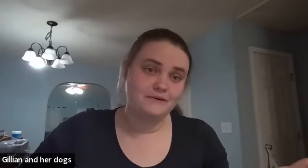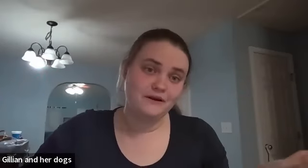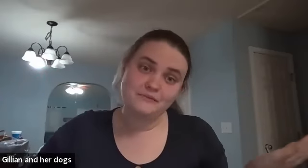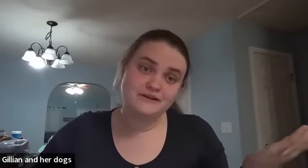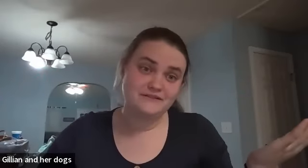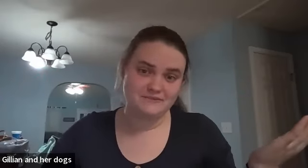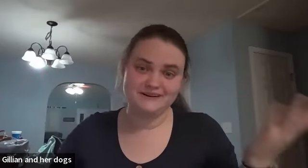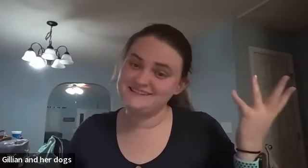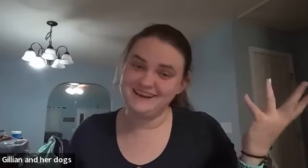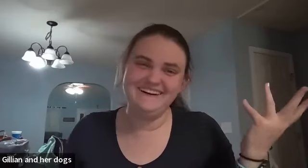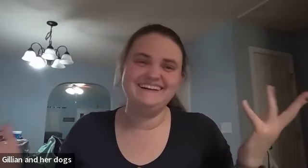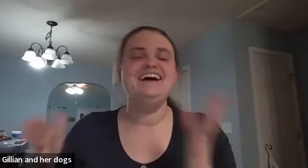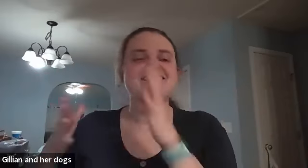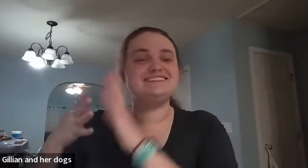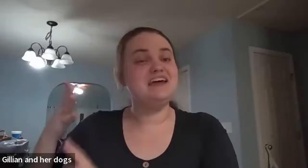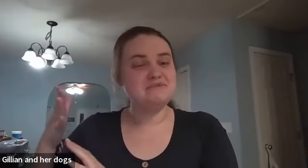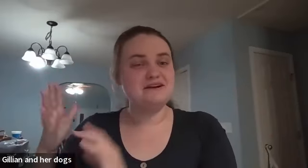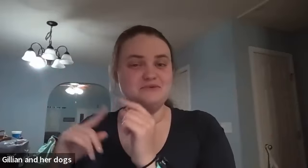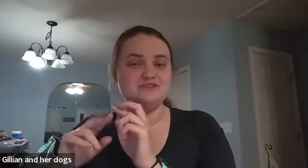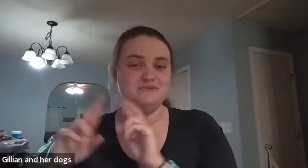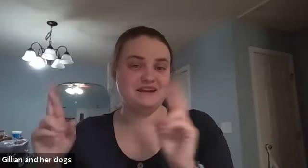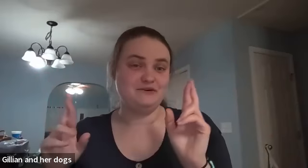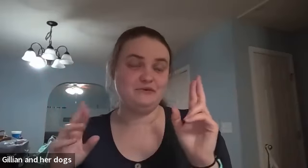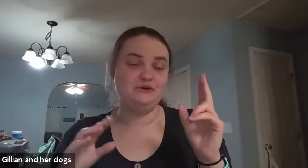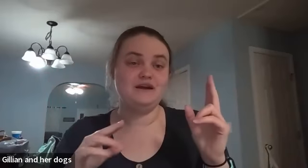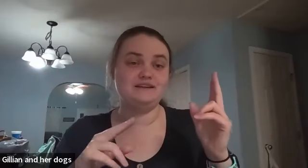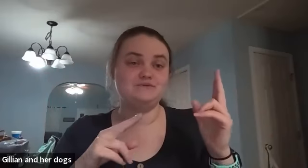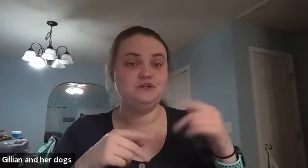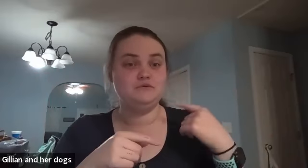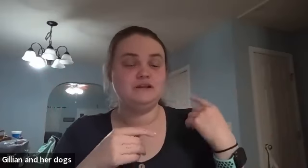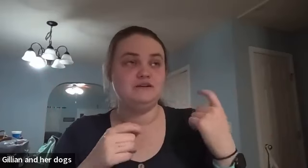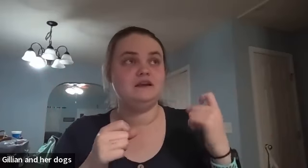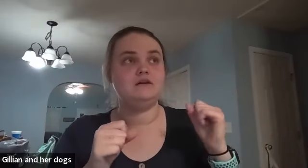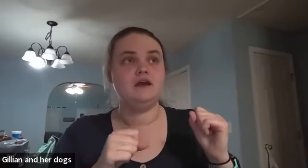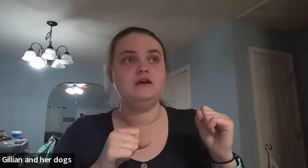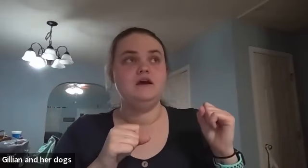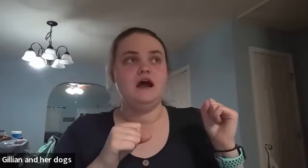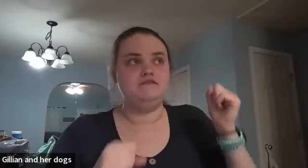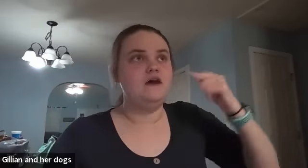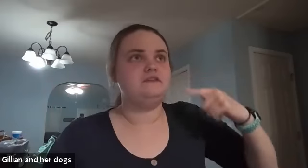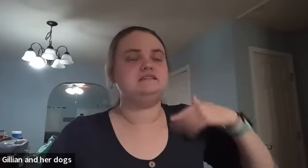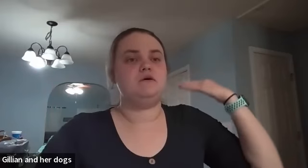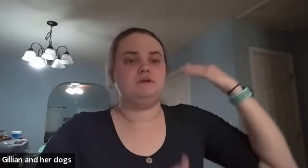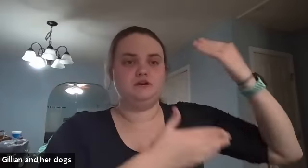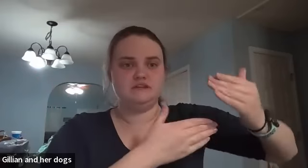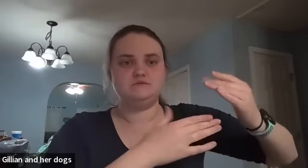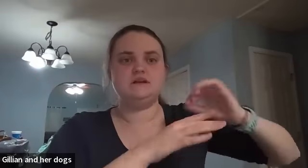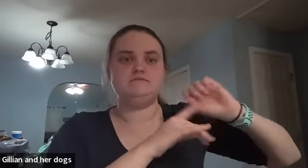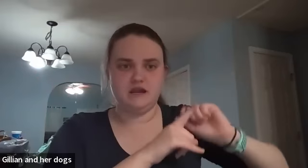we are a part of the library. So this library of the words ready for you guys when you really are like, okay, I've got these now. I want to go this one and practice